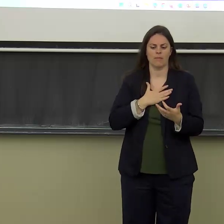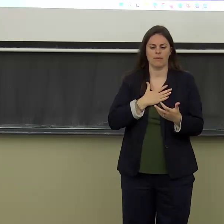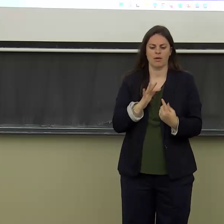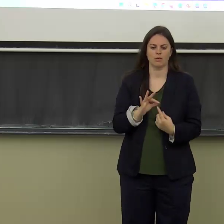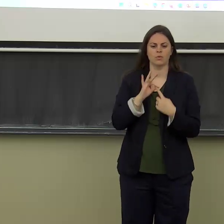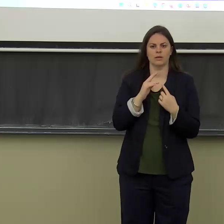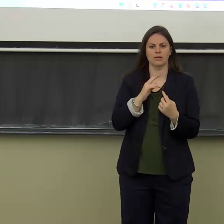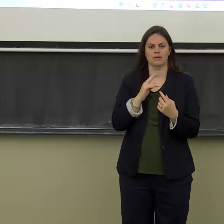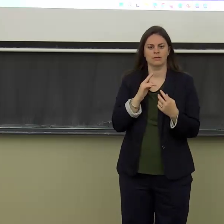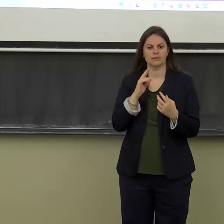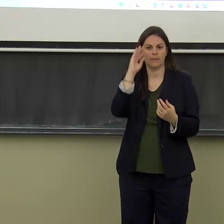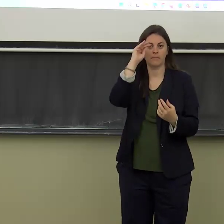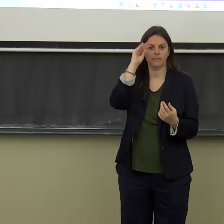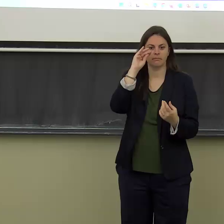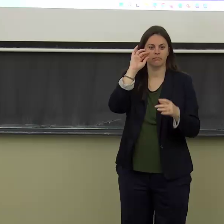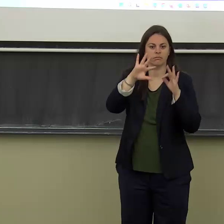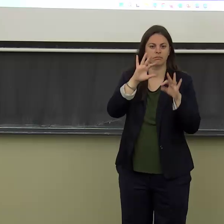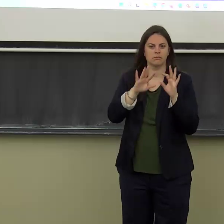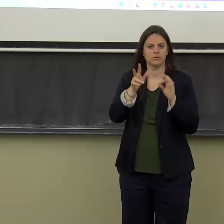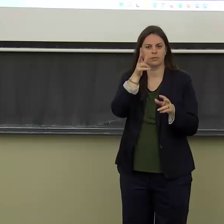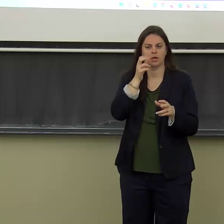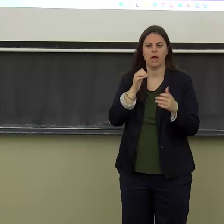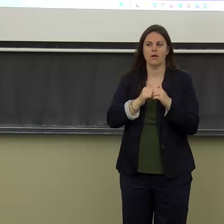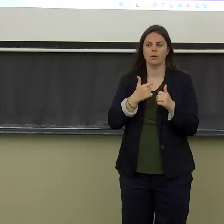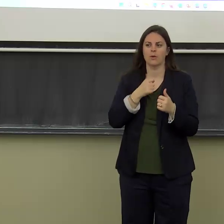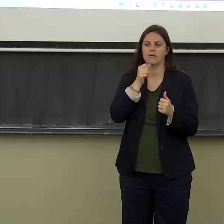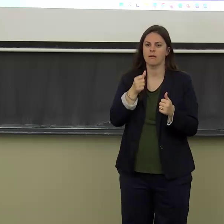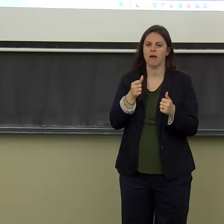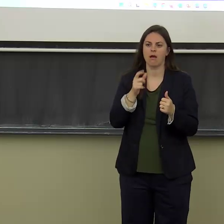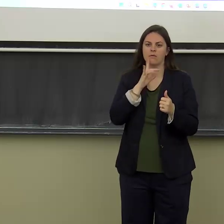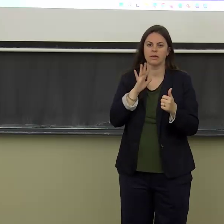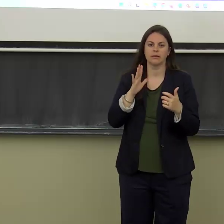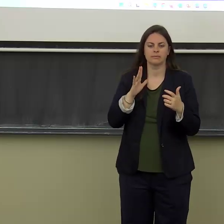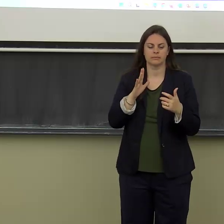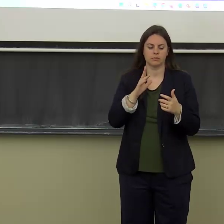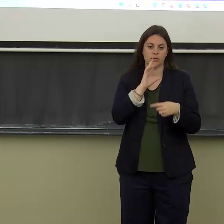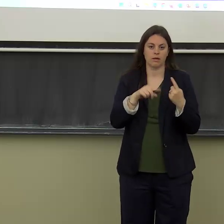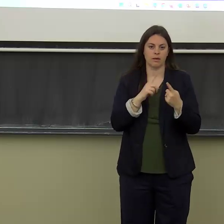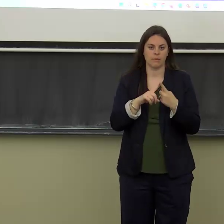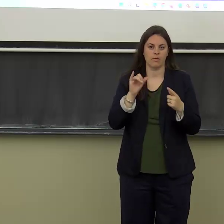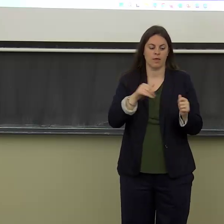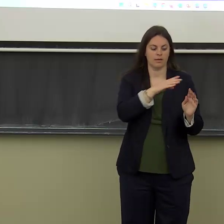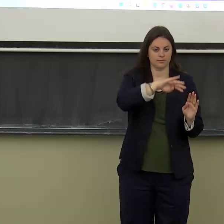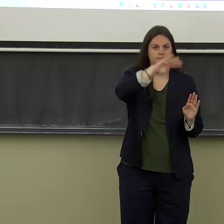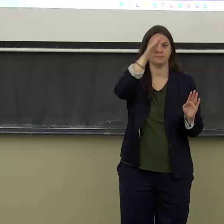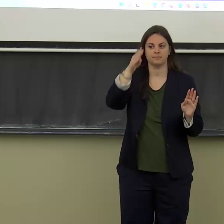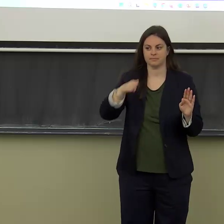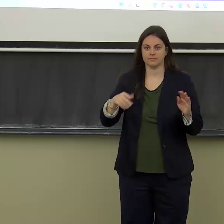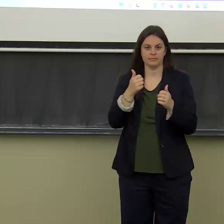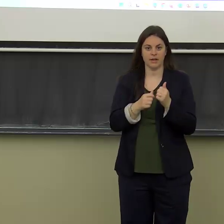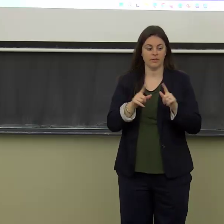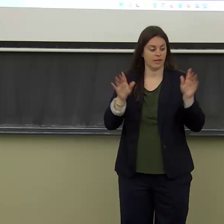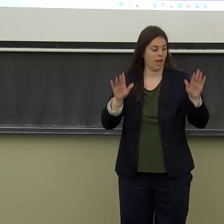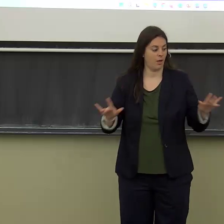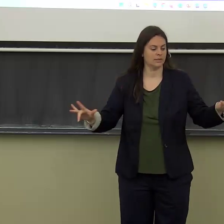getting like squished, as Yuta as was talking about, like sort of getting narrowed to the average. And I think that